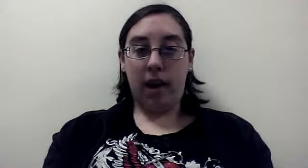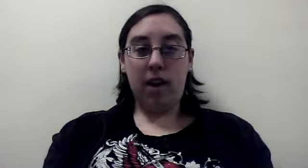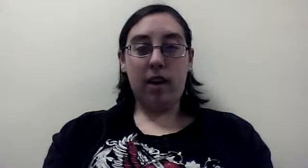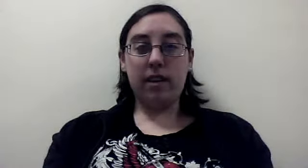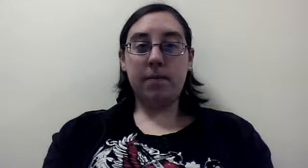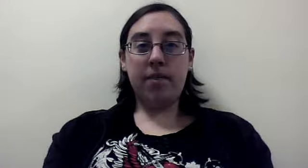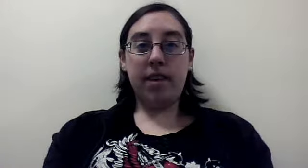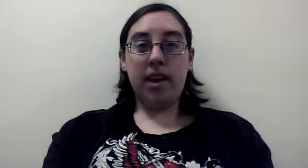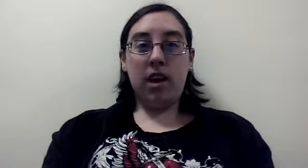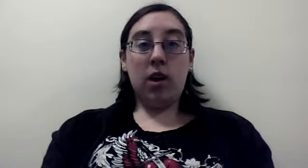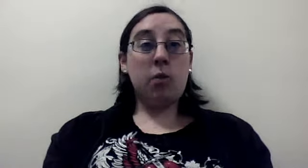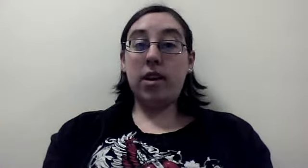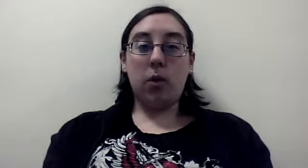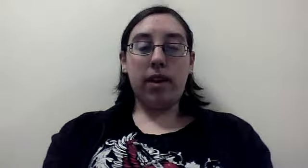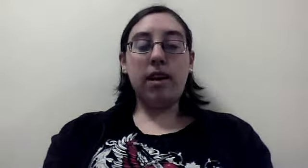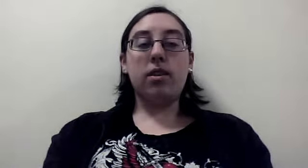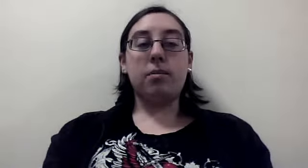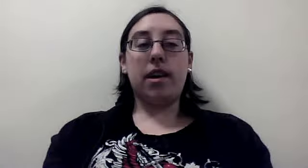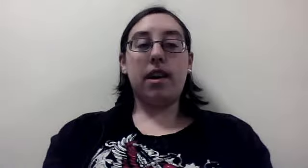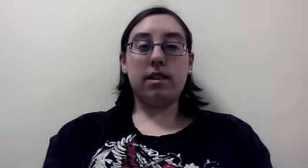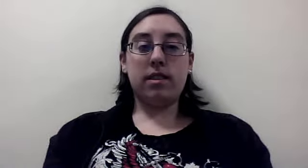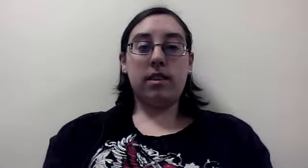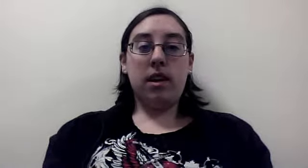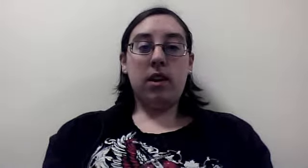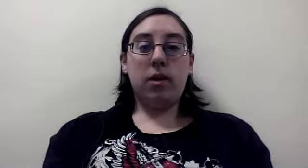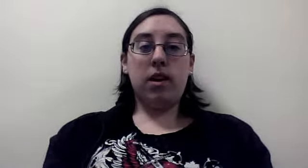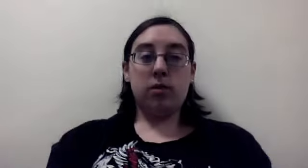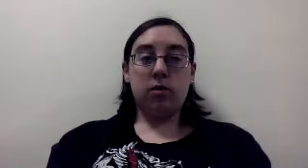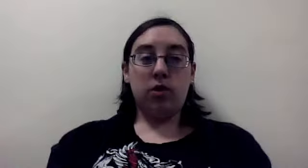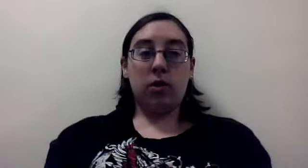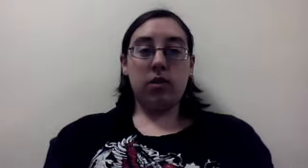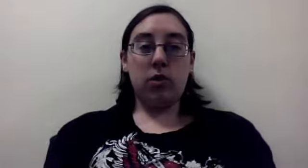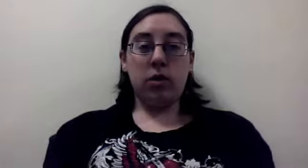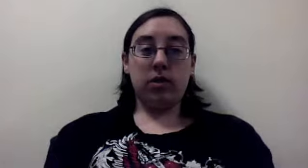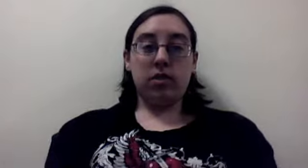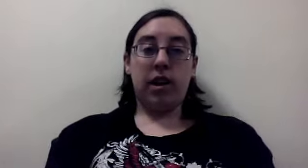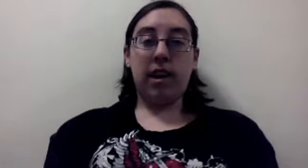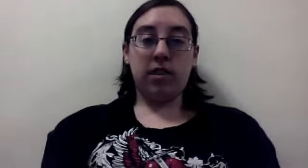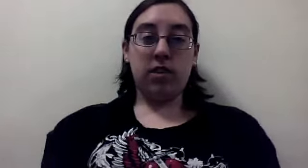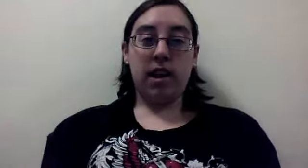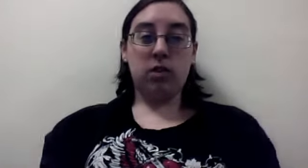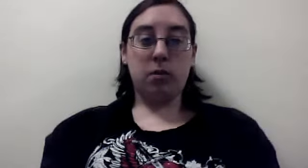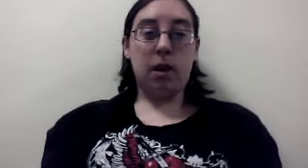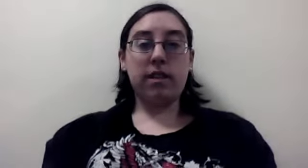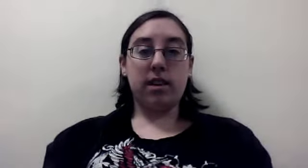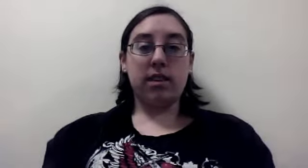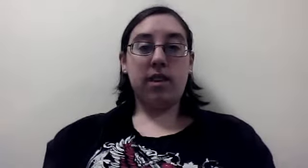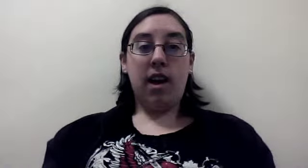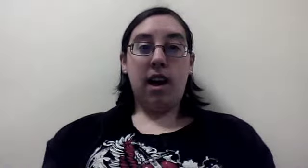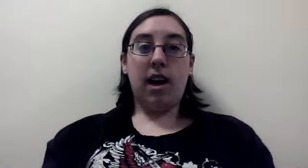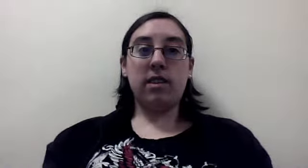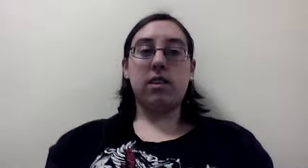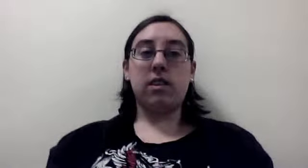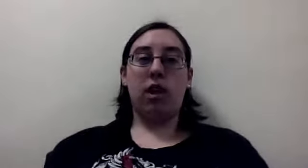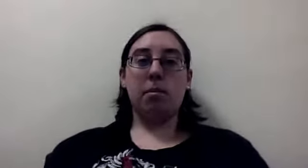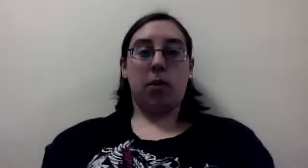on. We know here because we have students who are studying international politics, and this is number one